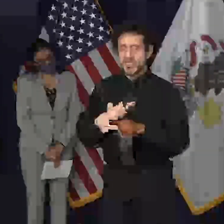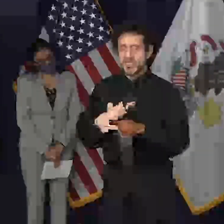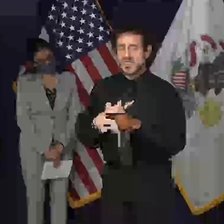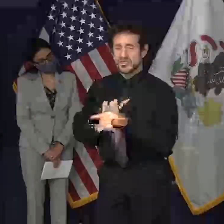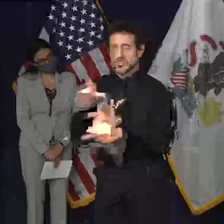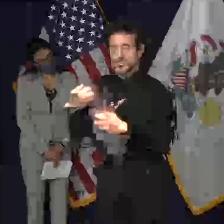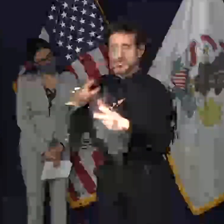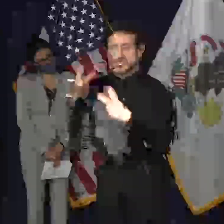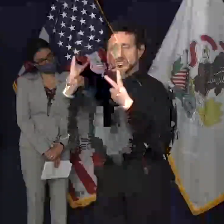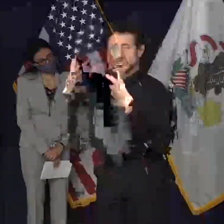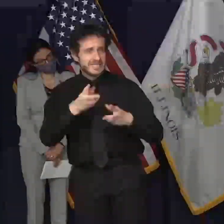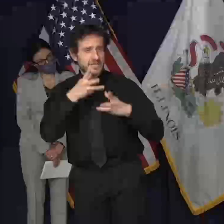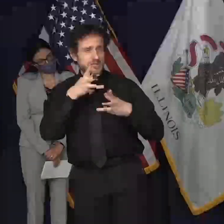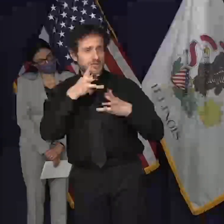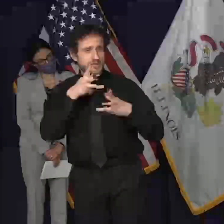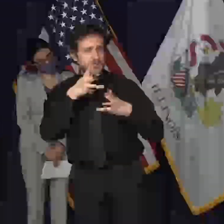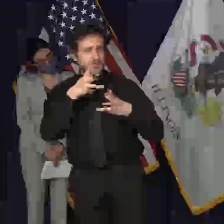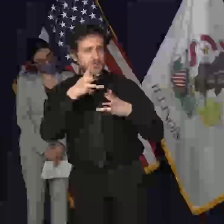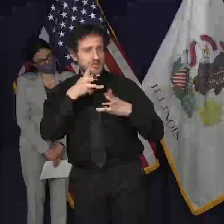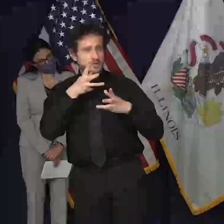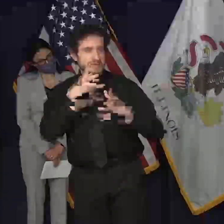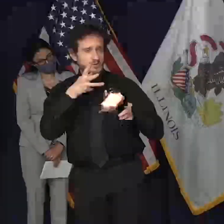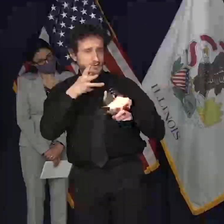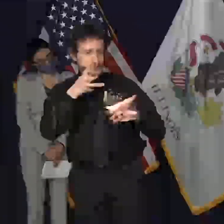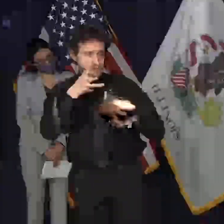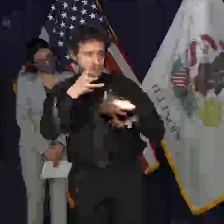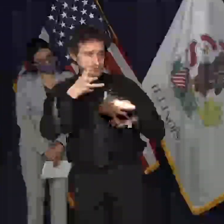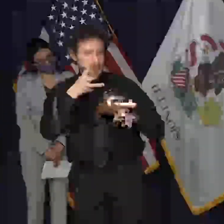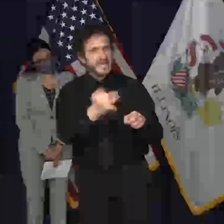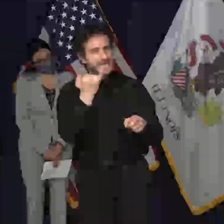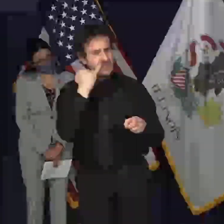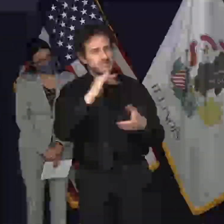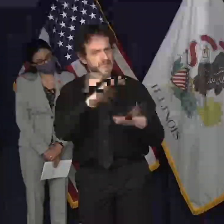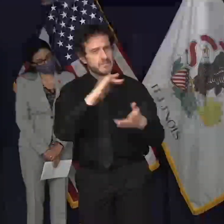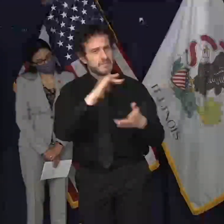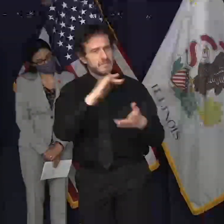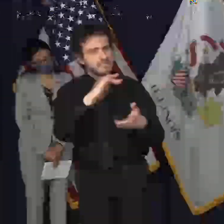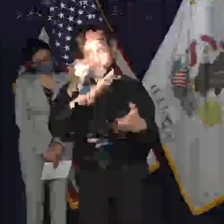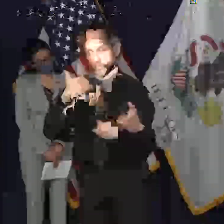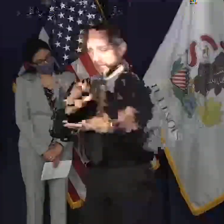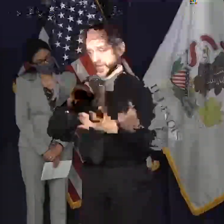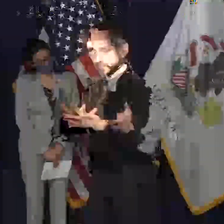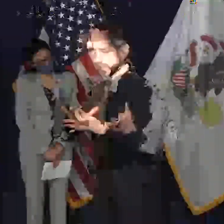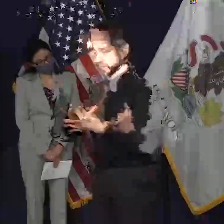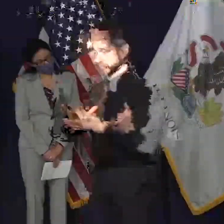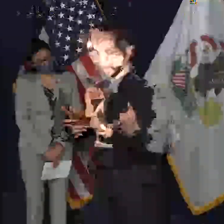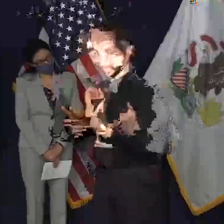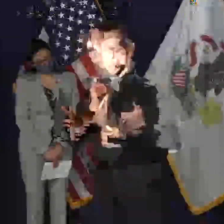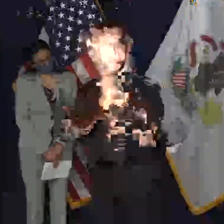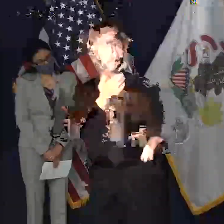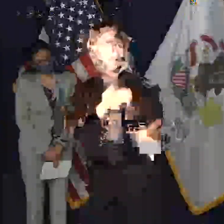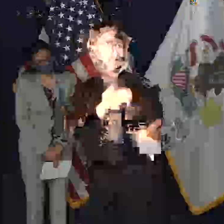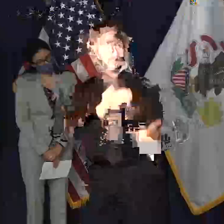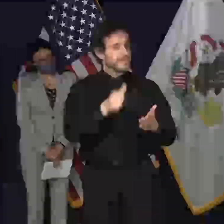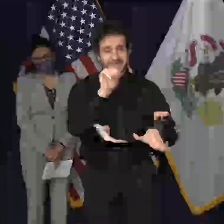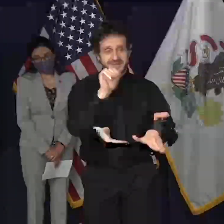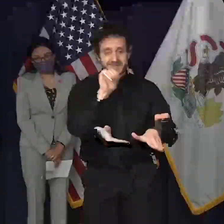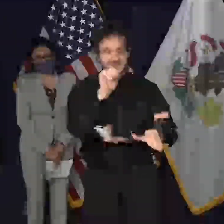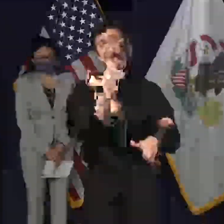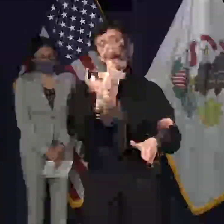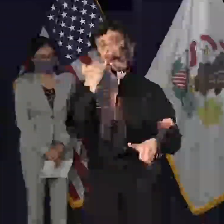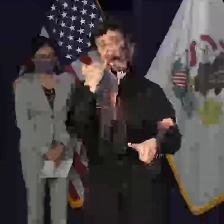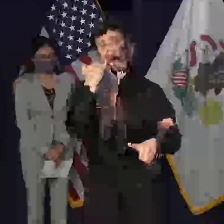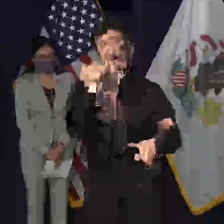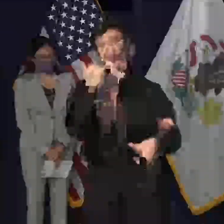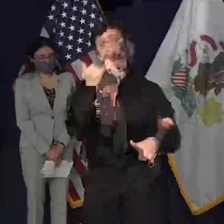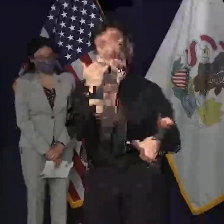there's a treatment. Should she get the virus, there's a treatment that she wouldn't die. So it's pretty clear, like, if we have something that is effective that